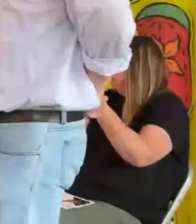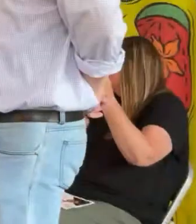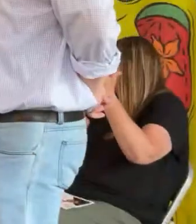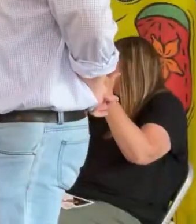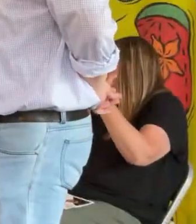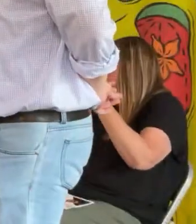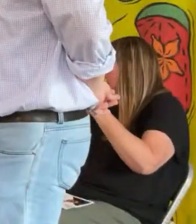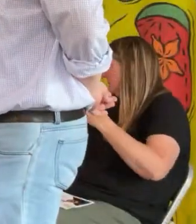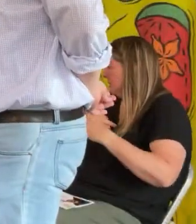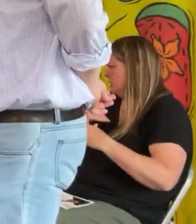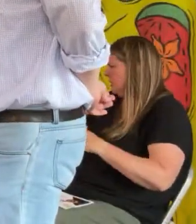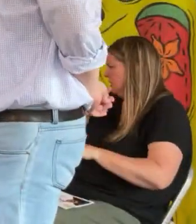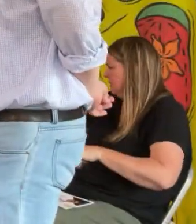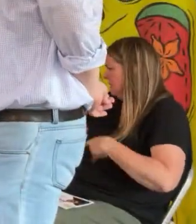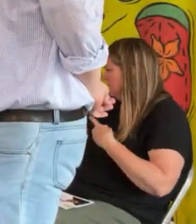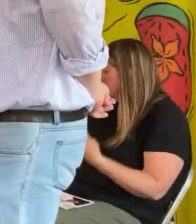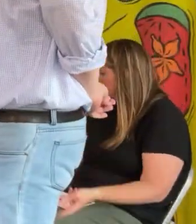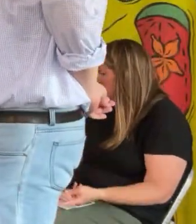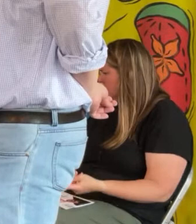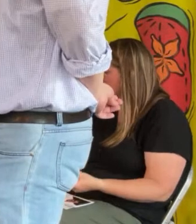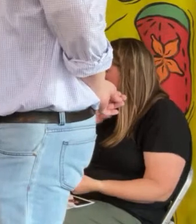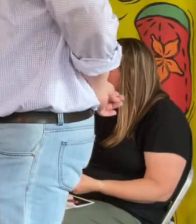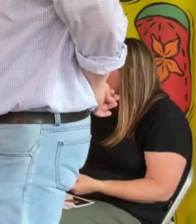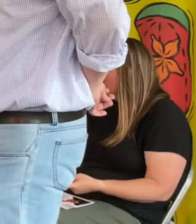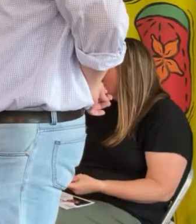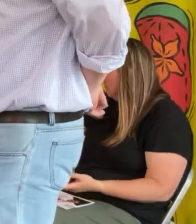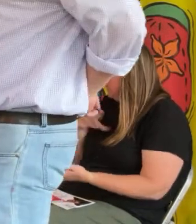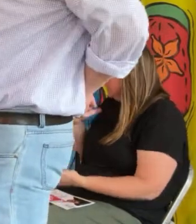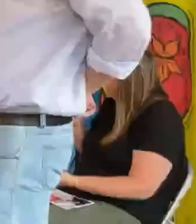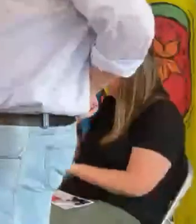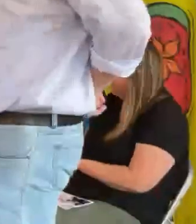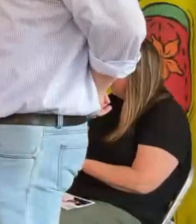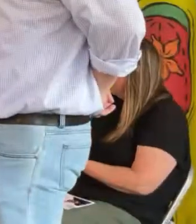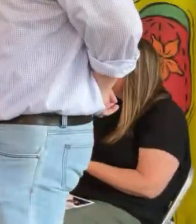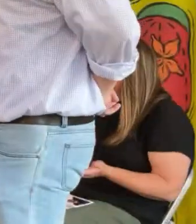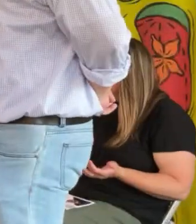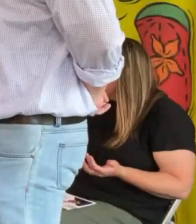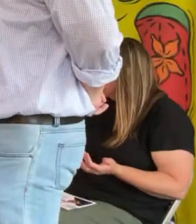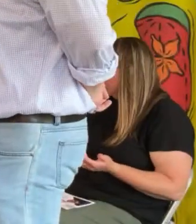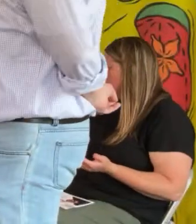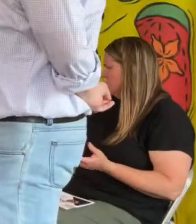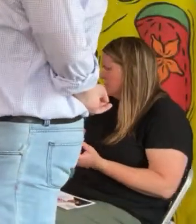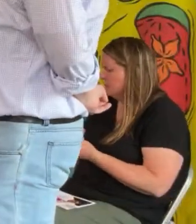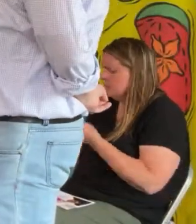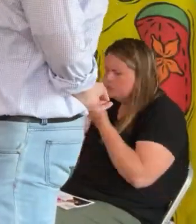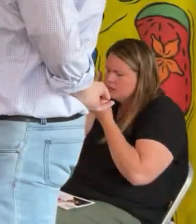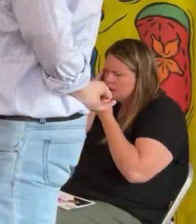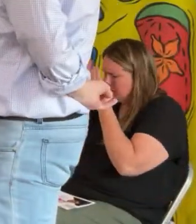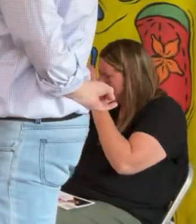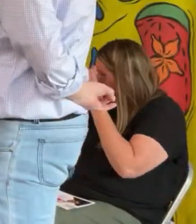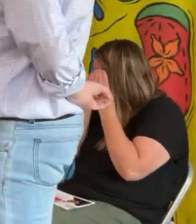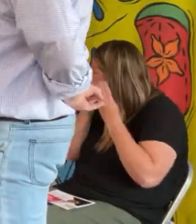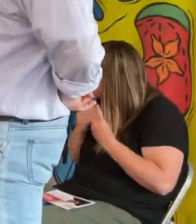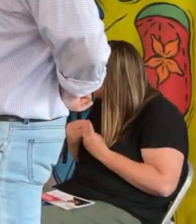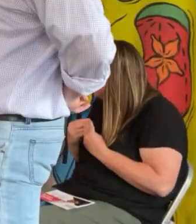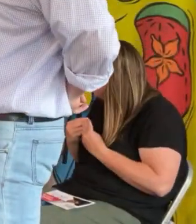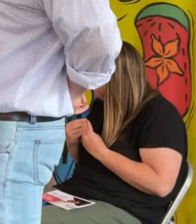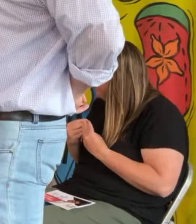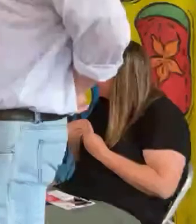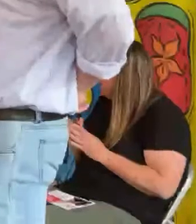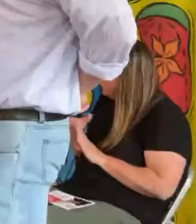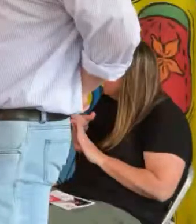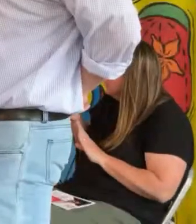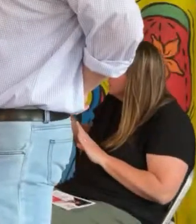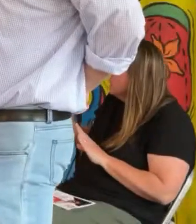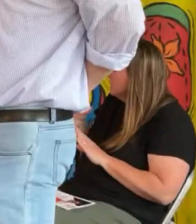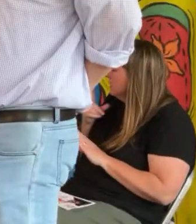A t-shirt falls off a clothes line, and an old man stops, picks it up, presses it to his face.